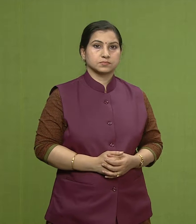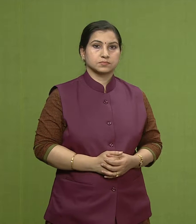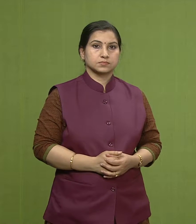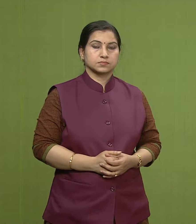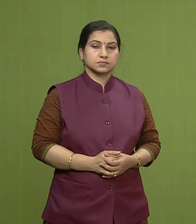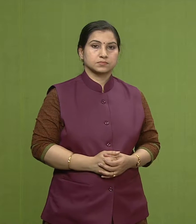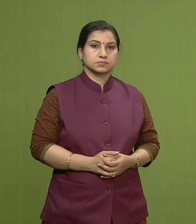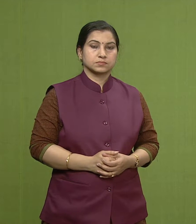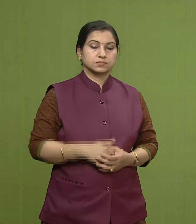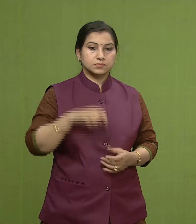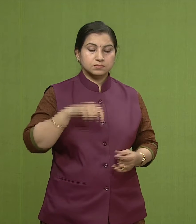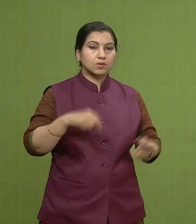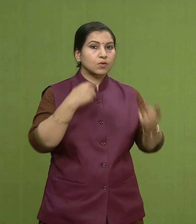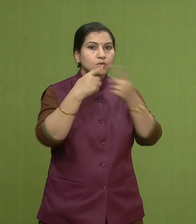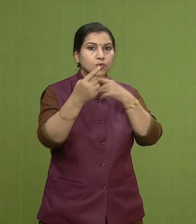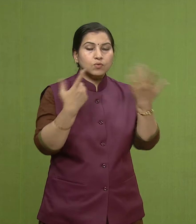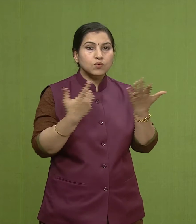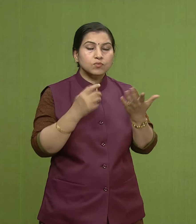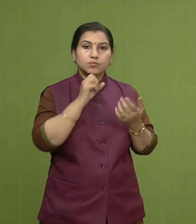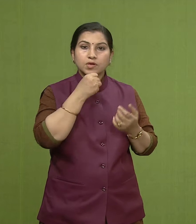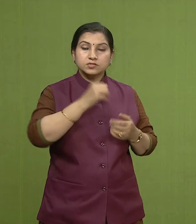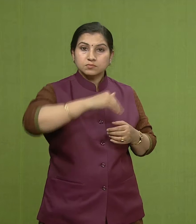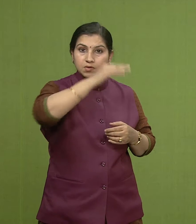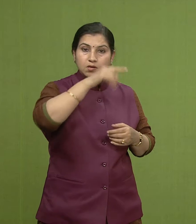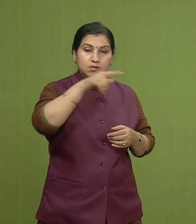Let us discuss the relationship of adolescents with peer.